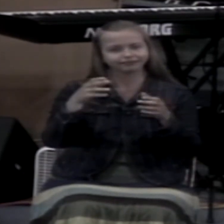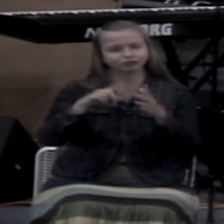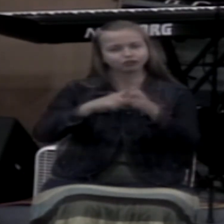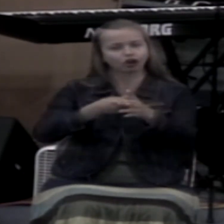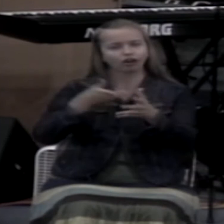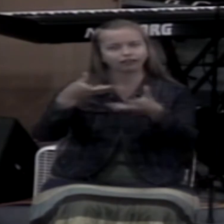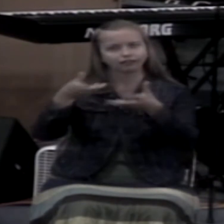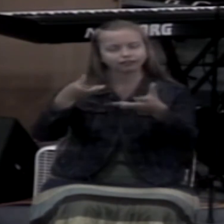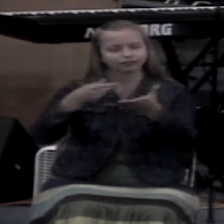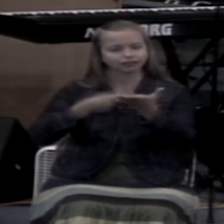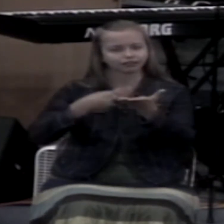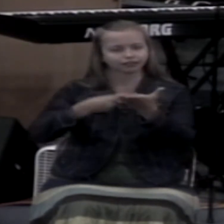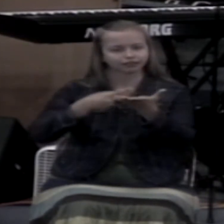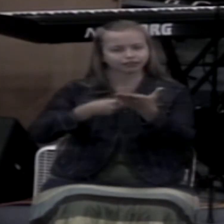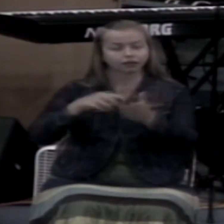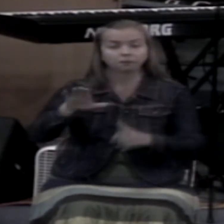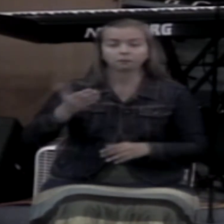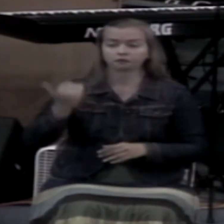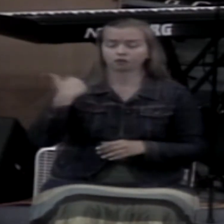larger round tables.